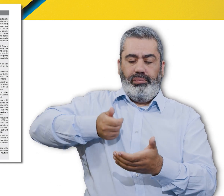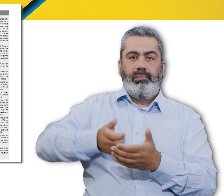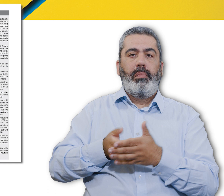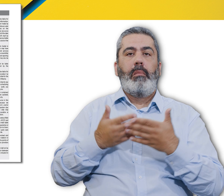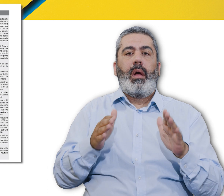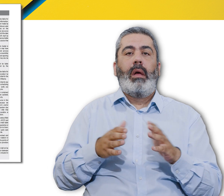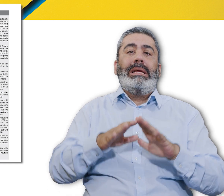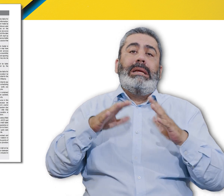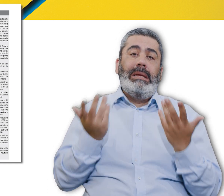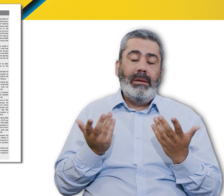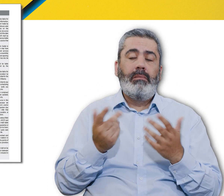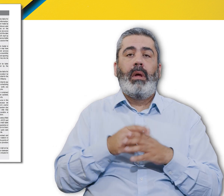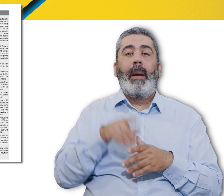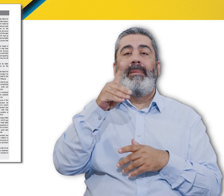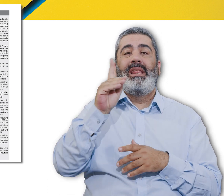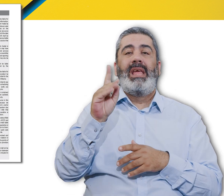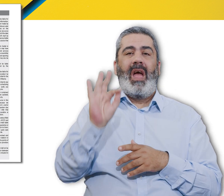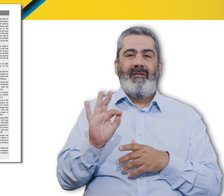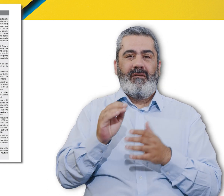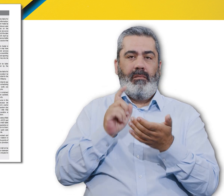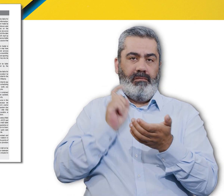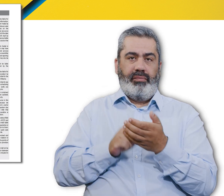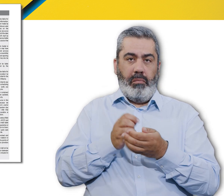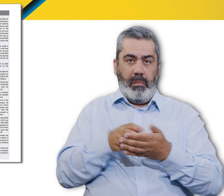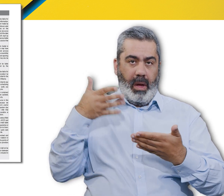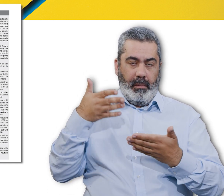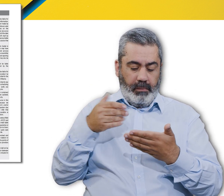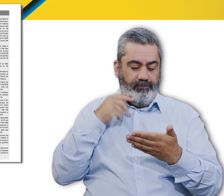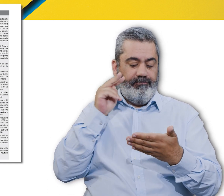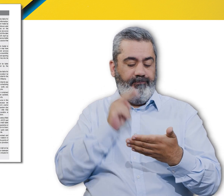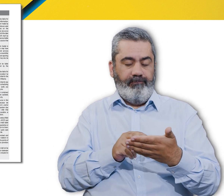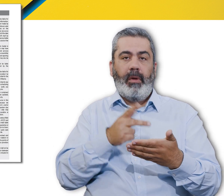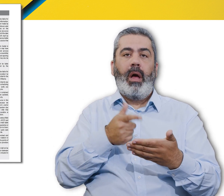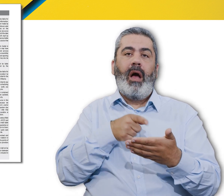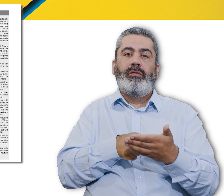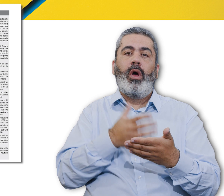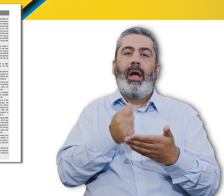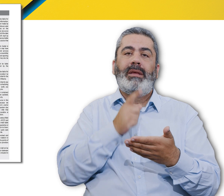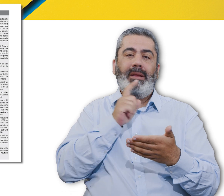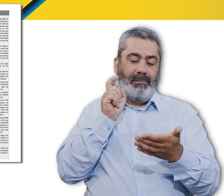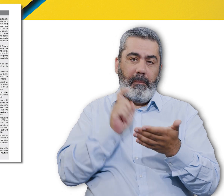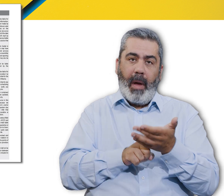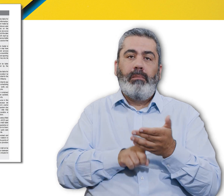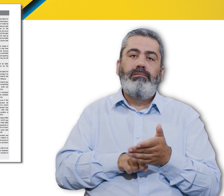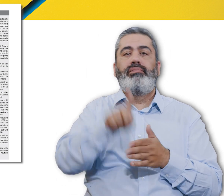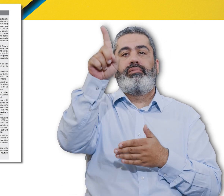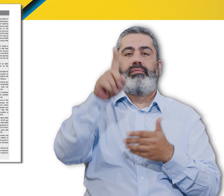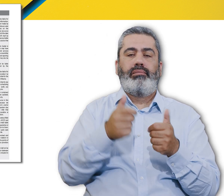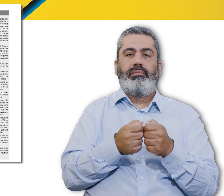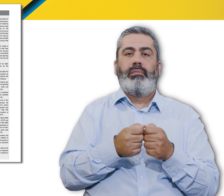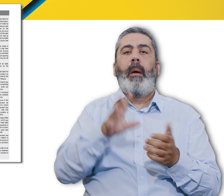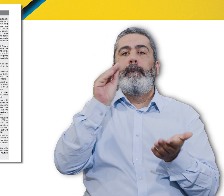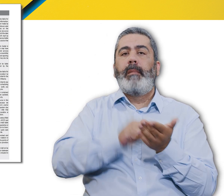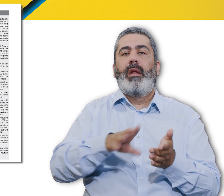have the guide in printed form with you so that you can scan the codes with your device whenever you need, for instance, on the street, at the